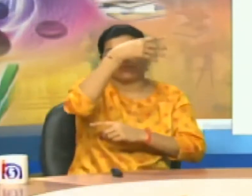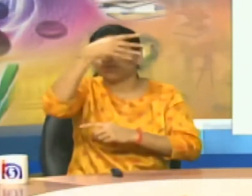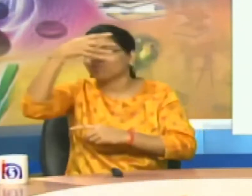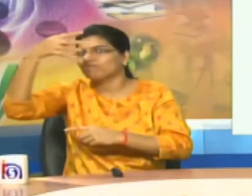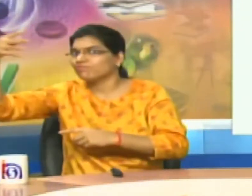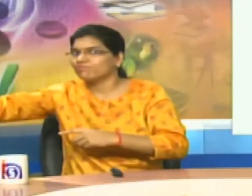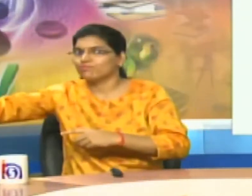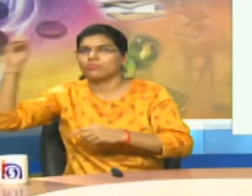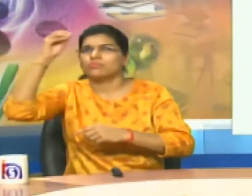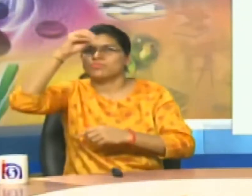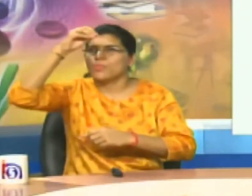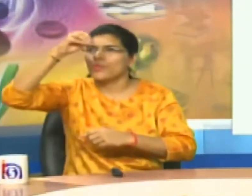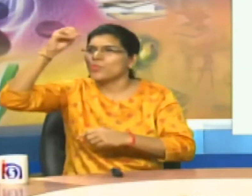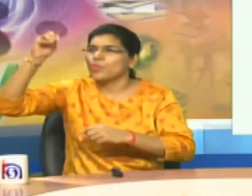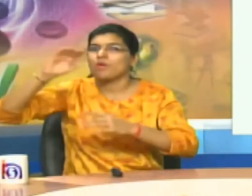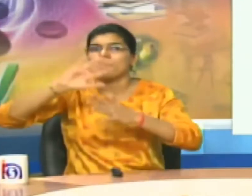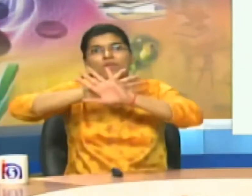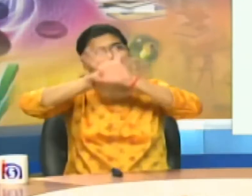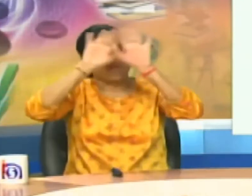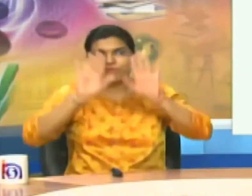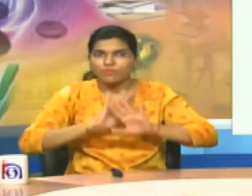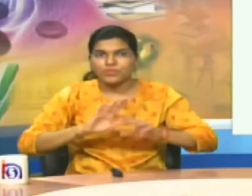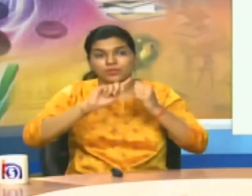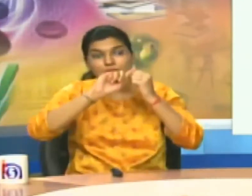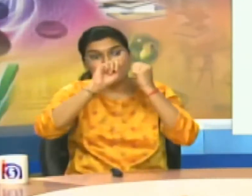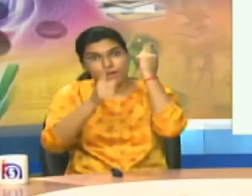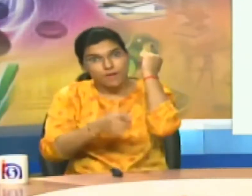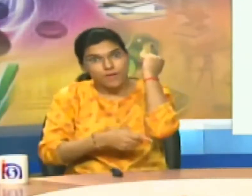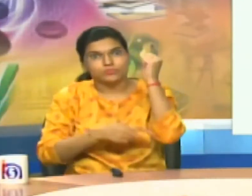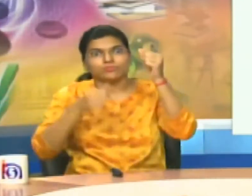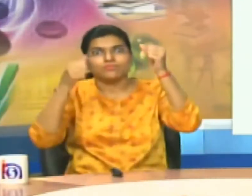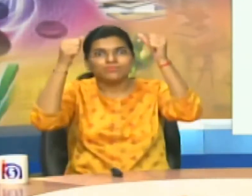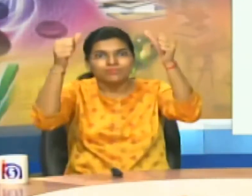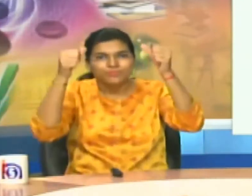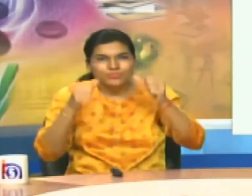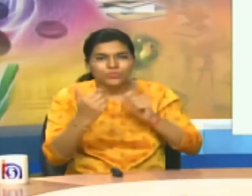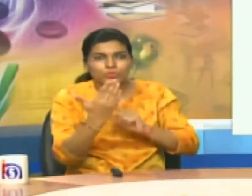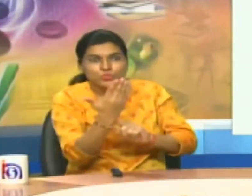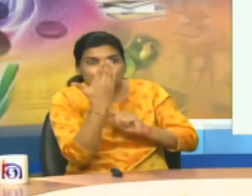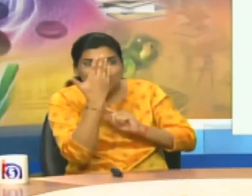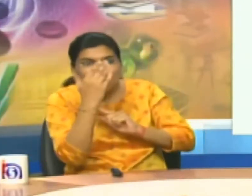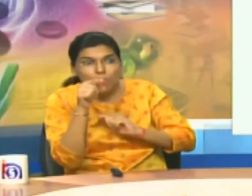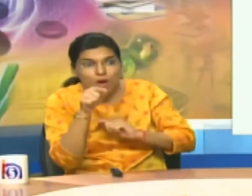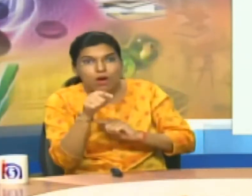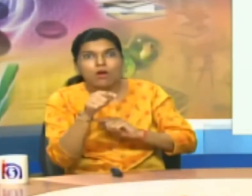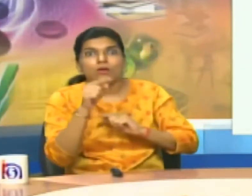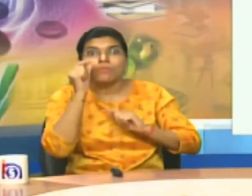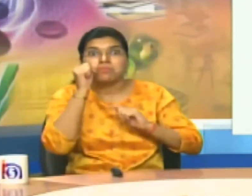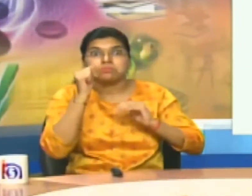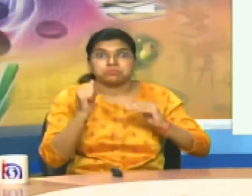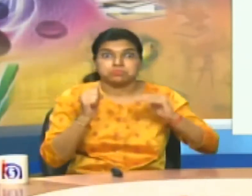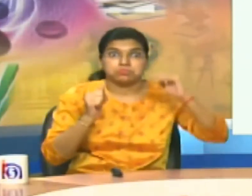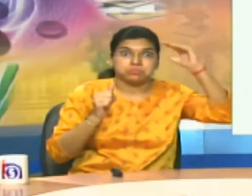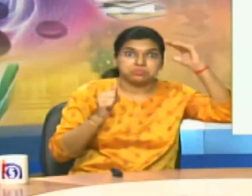in a chart format, different numbers we put, then finally we see some